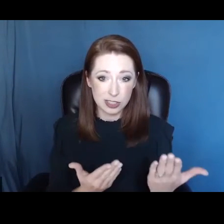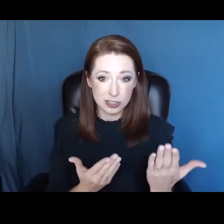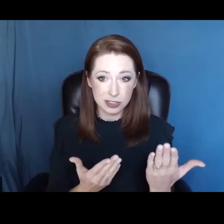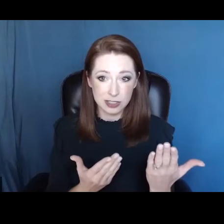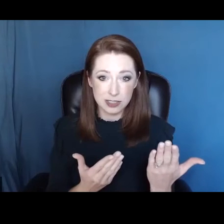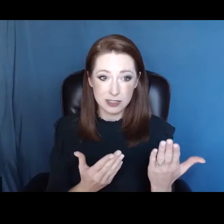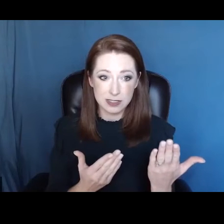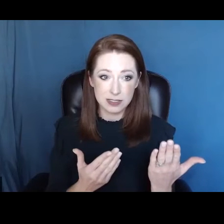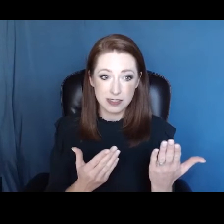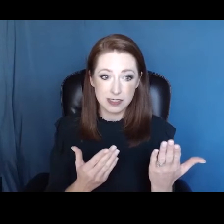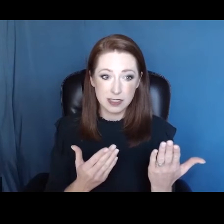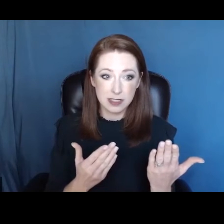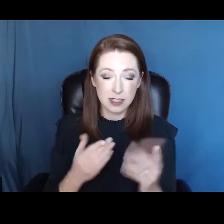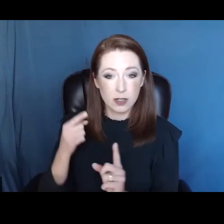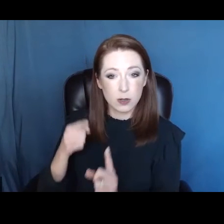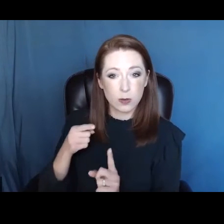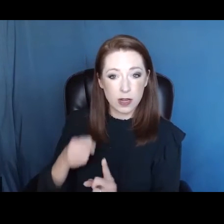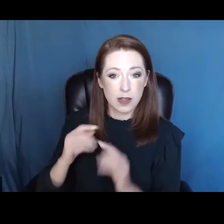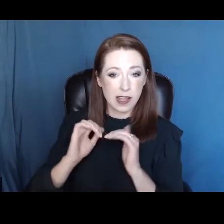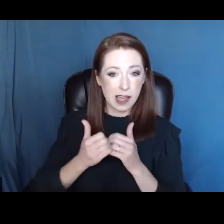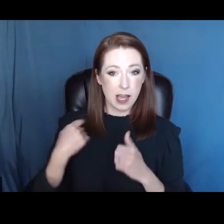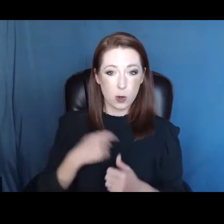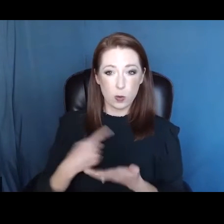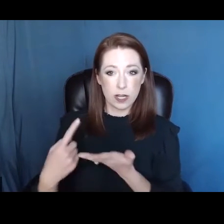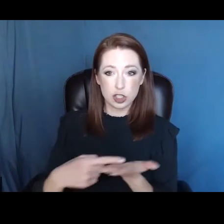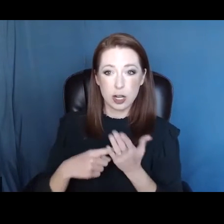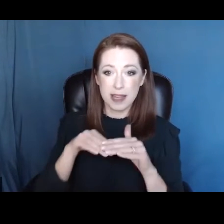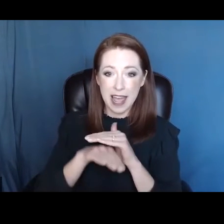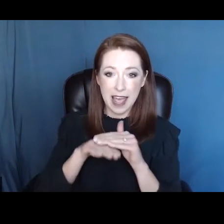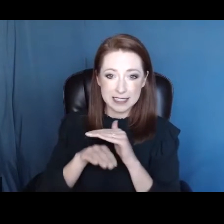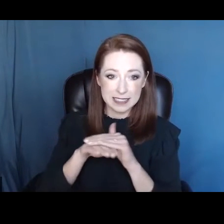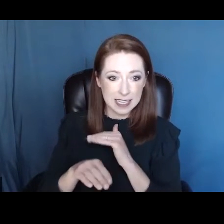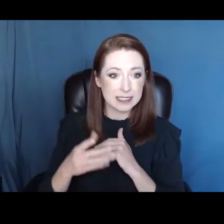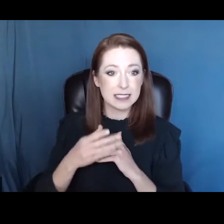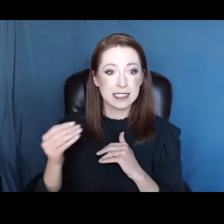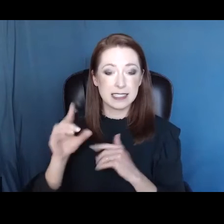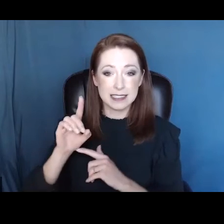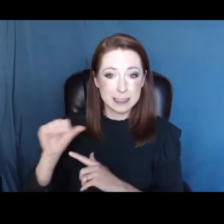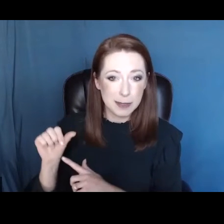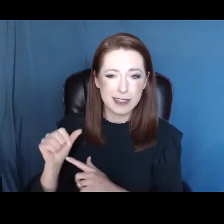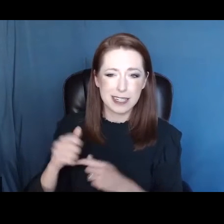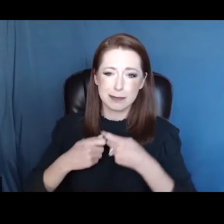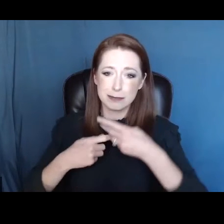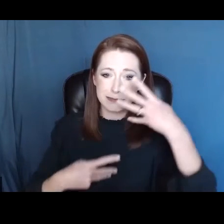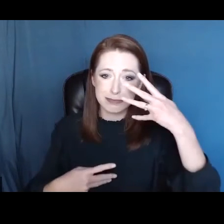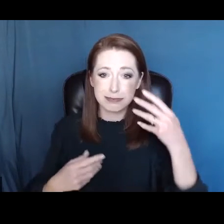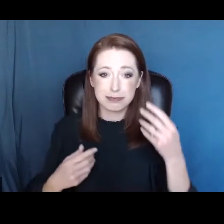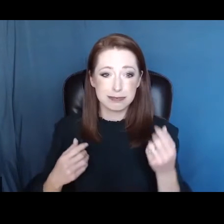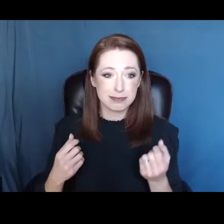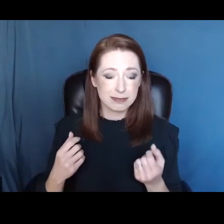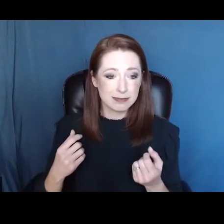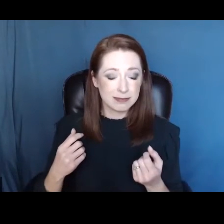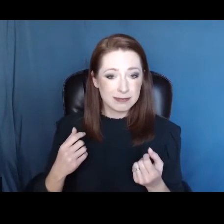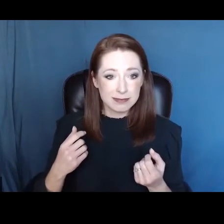around how we talk about access returns, how we talk about disability. Oh my gosh, there's so many kind